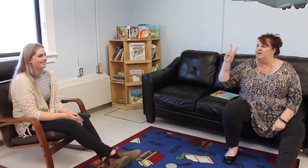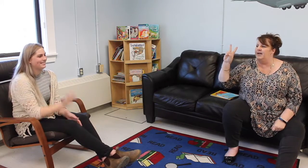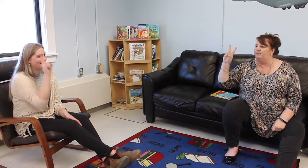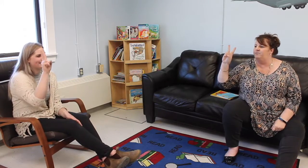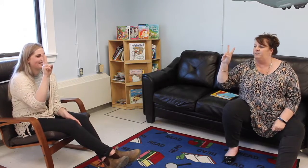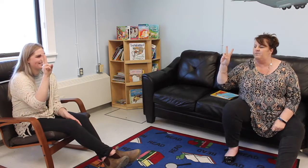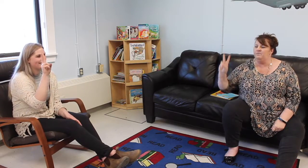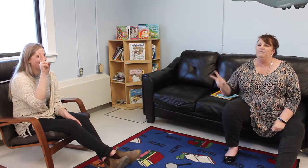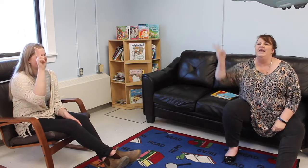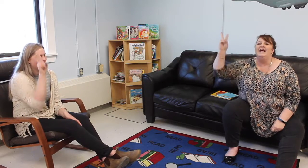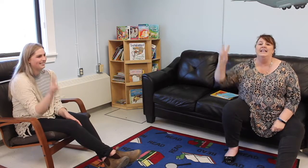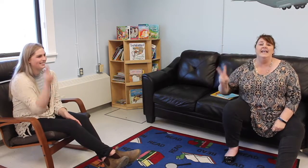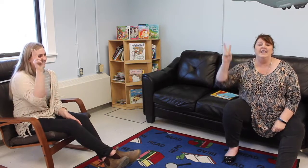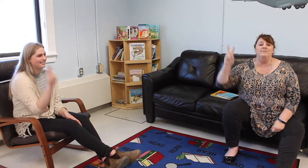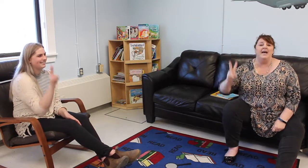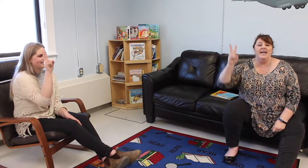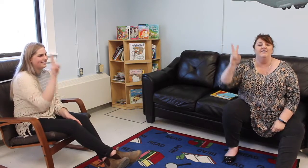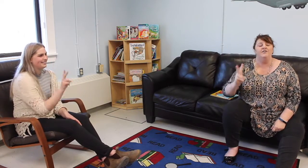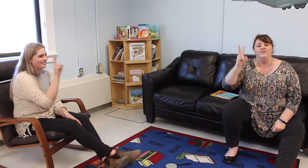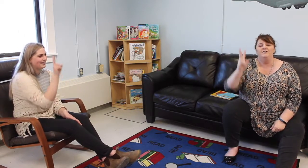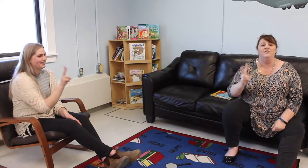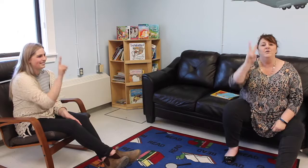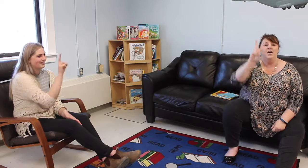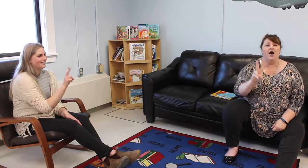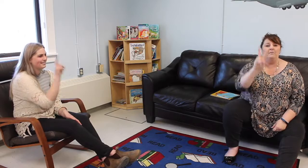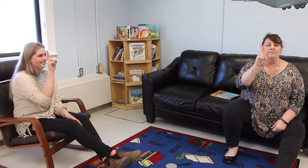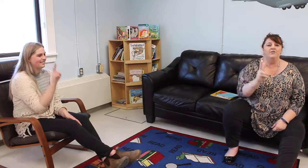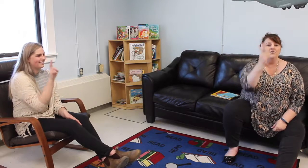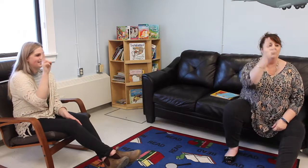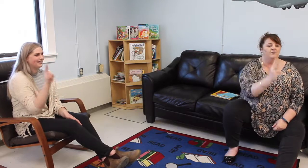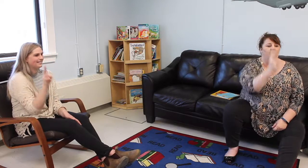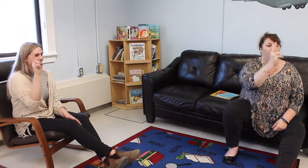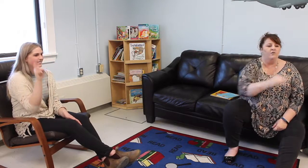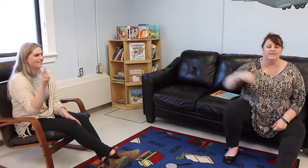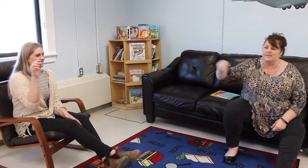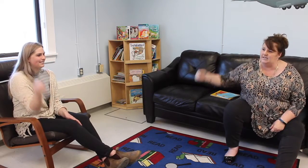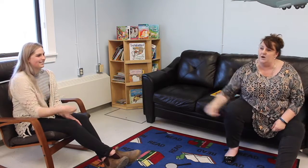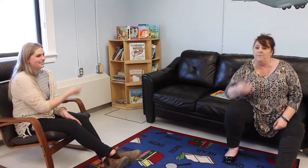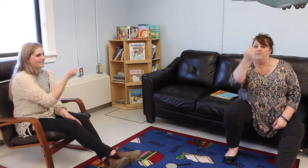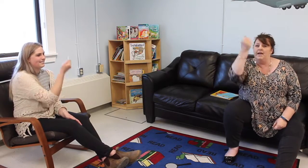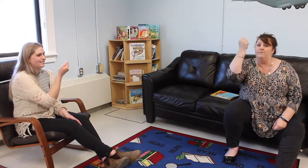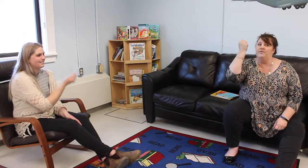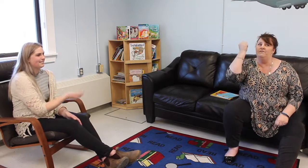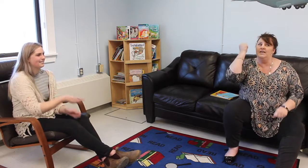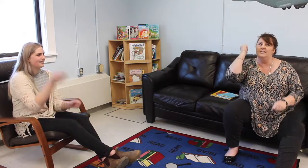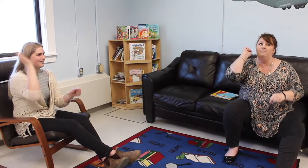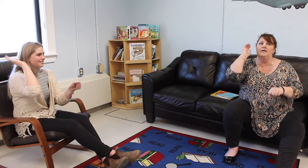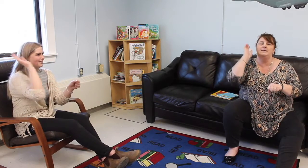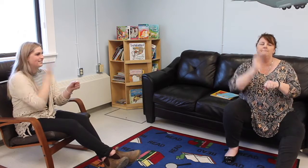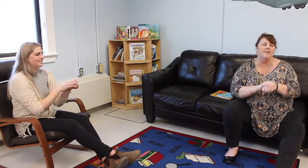bunny. Little Bunny Foo Foo, hopping through the forest, scooping up the field mice and